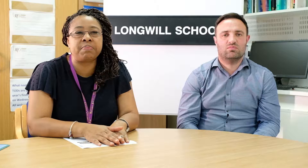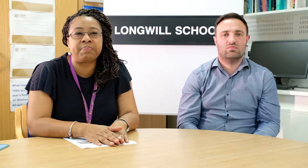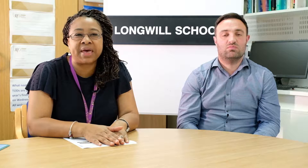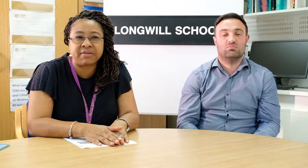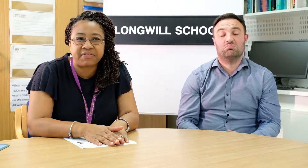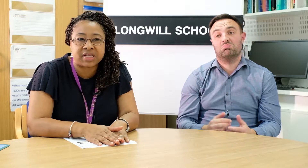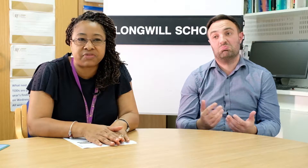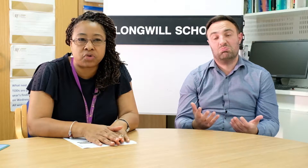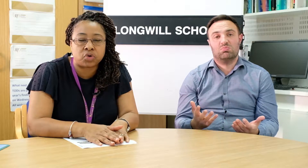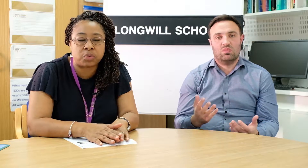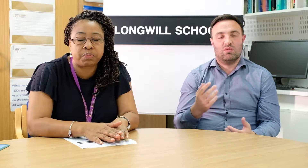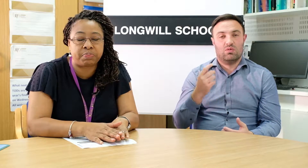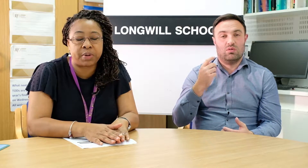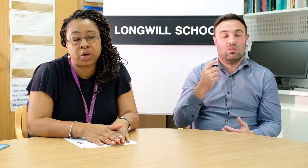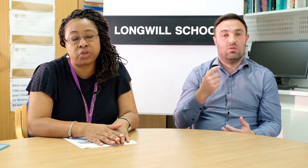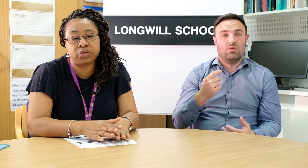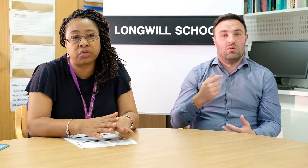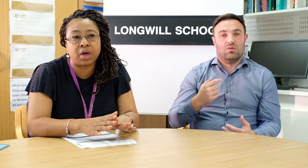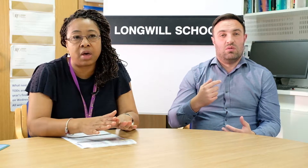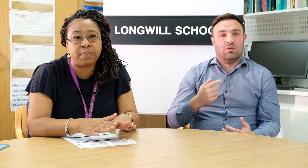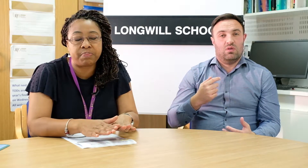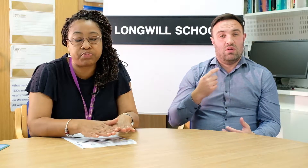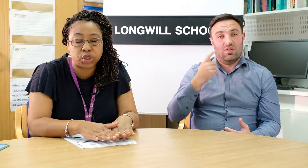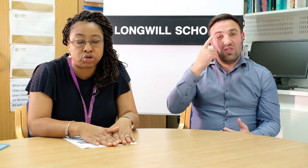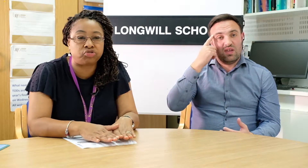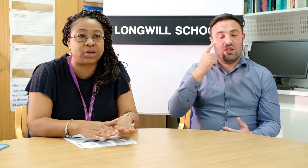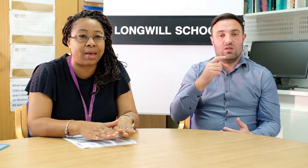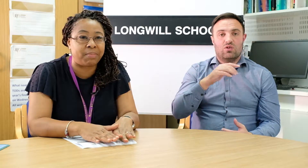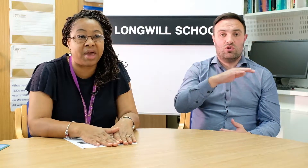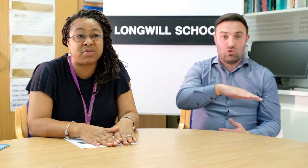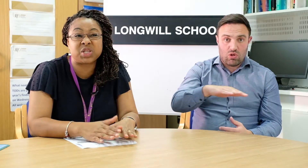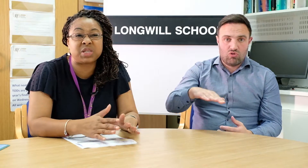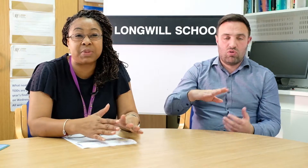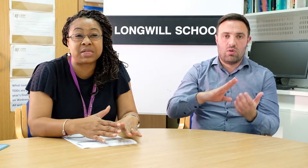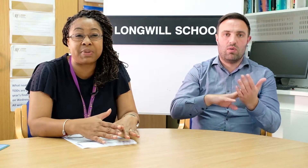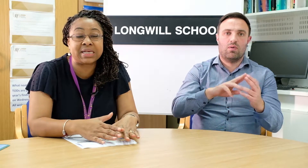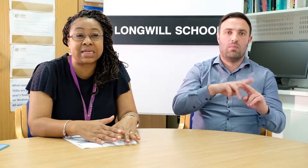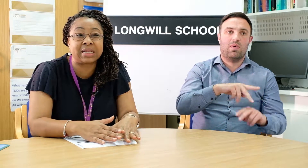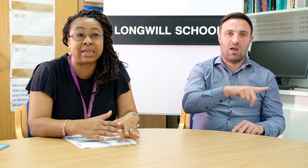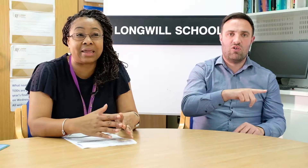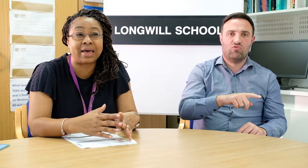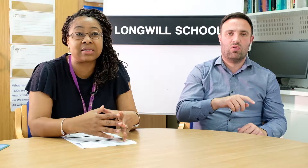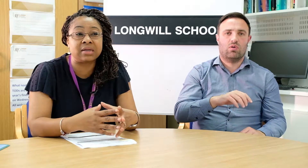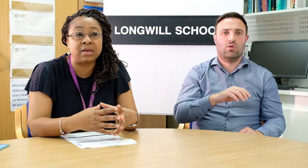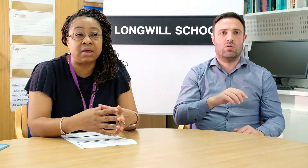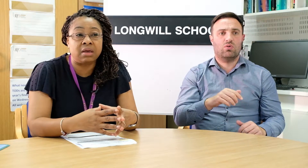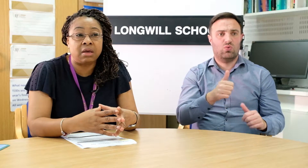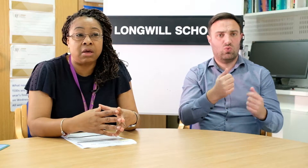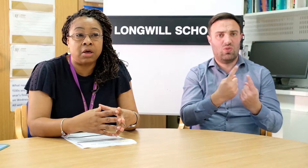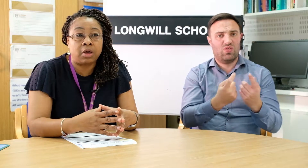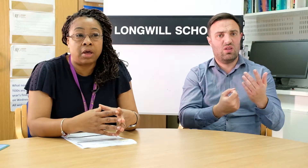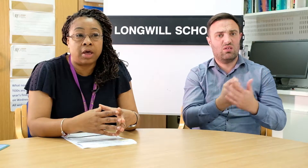I think the benefits for both children and parents is basically that